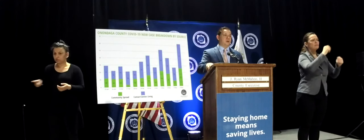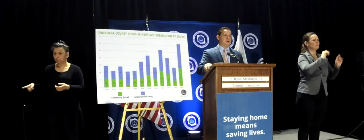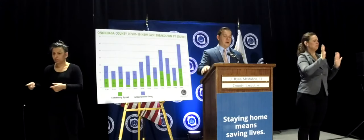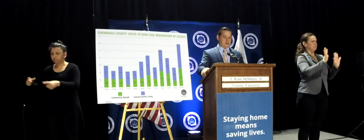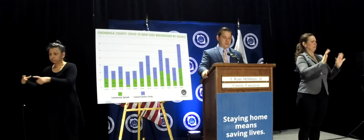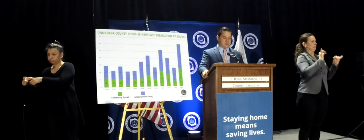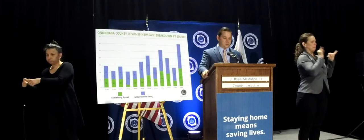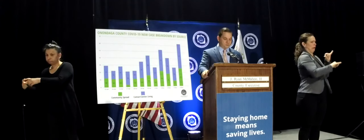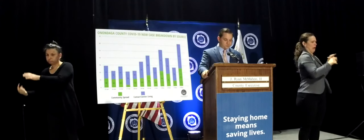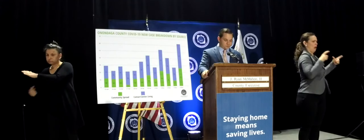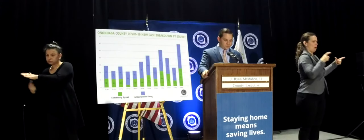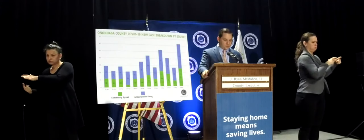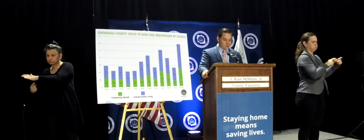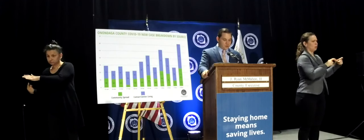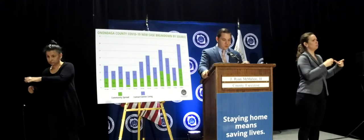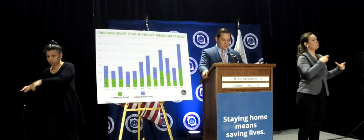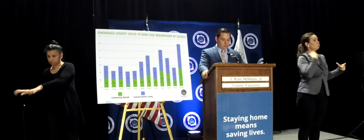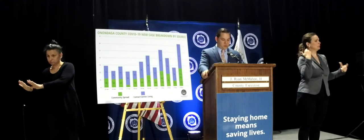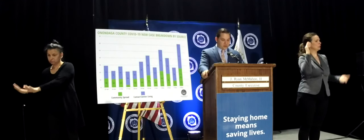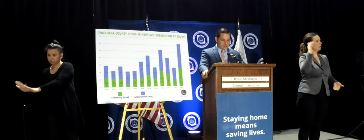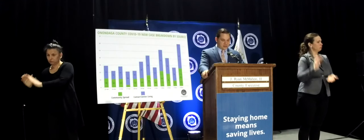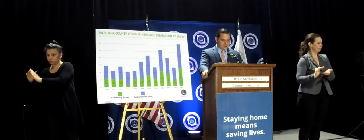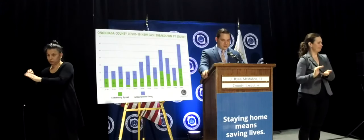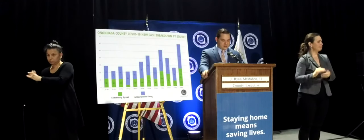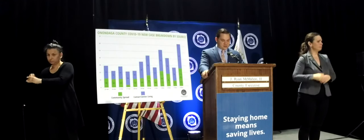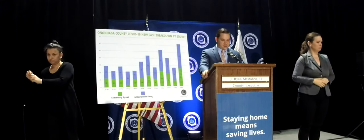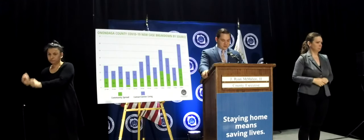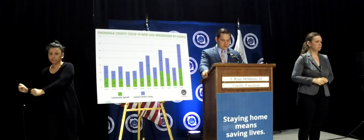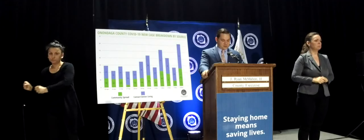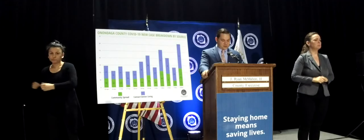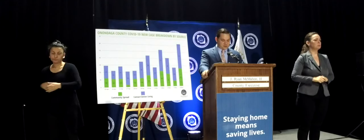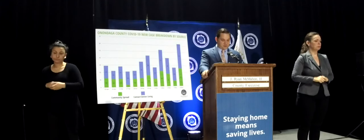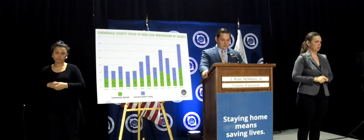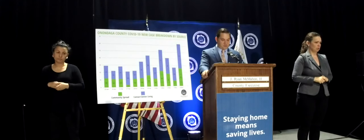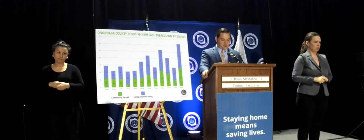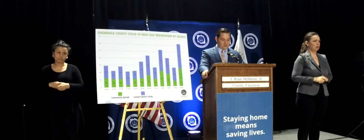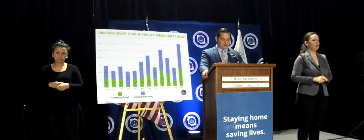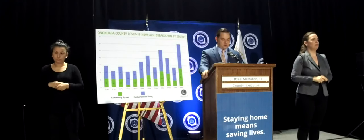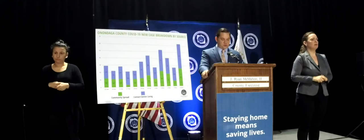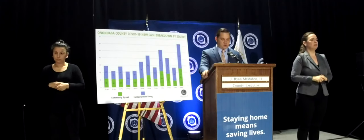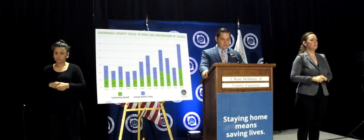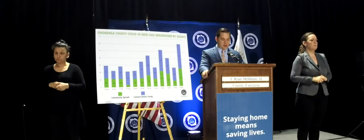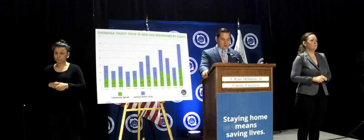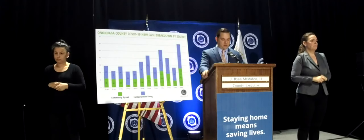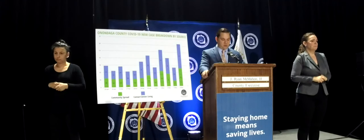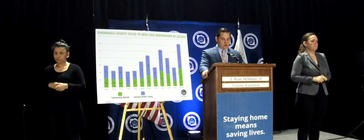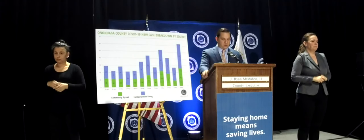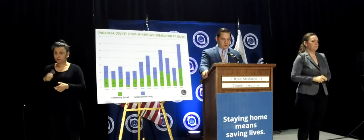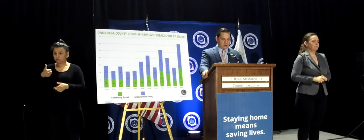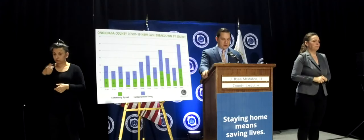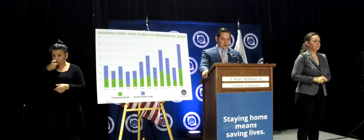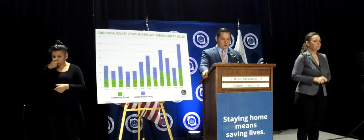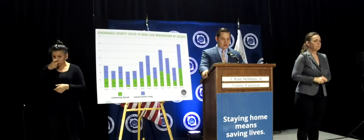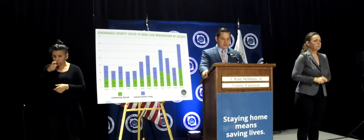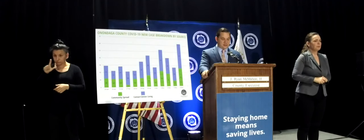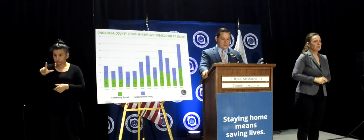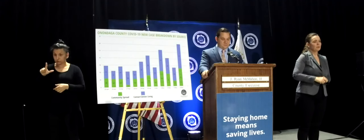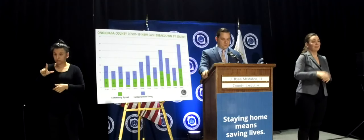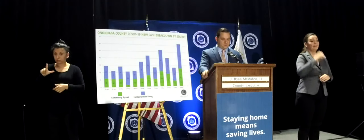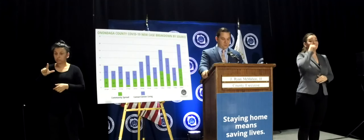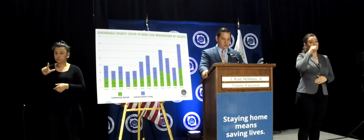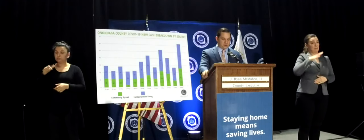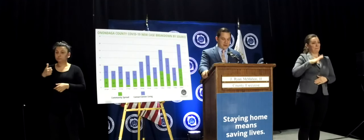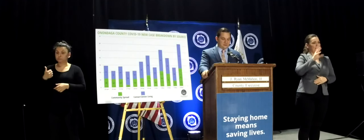better still. When we look at the cases, 676 are female, 502 are male, 38 are under